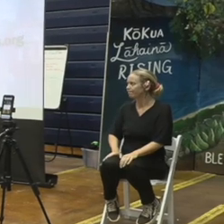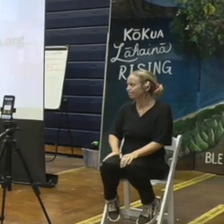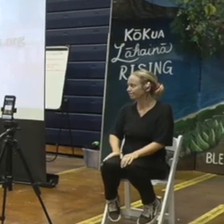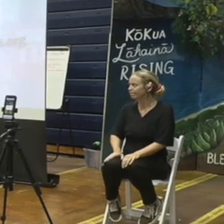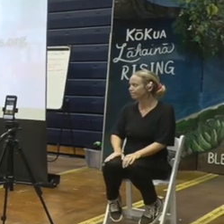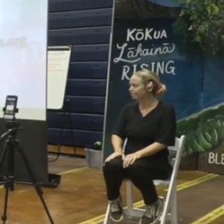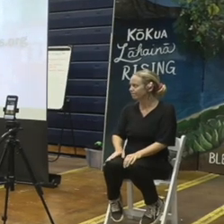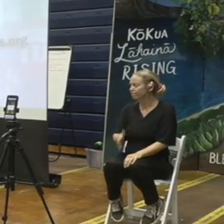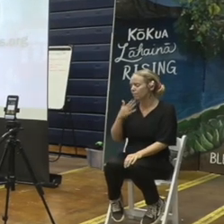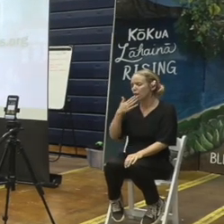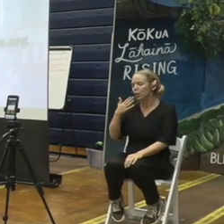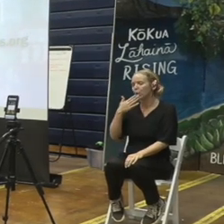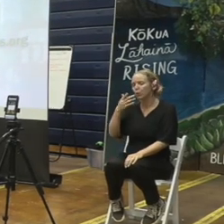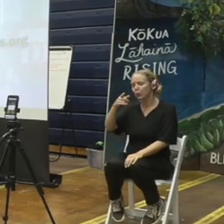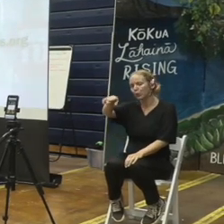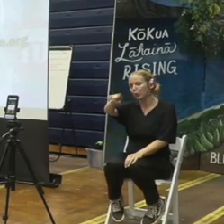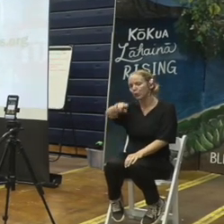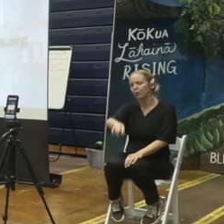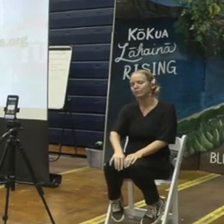out here to line and how are you folks